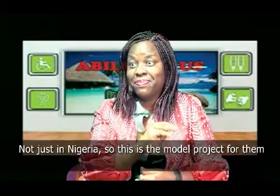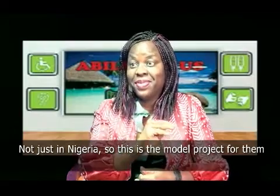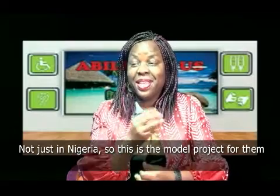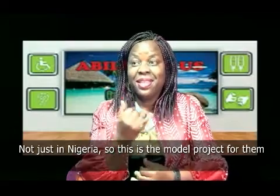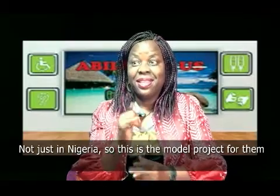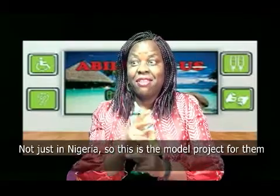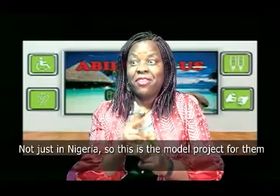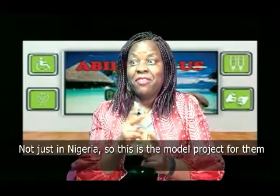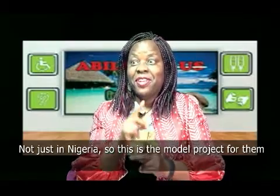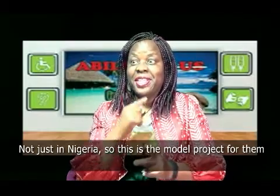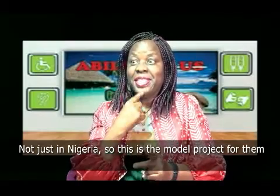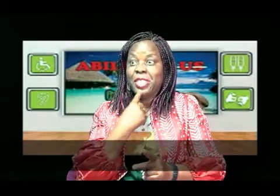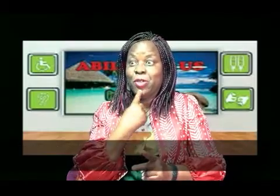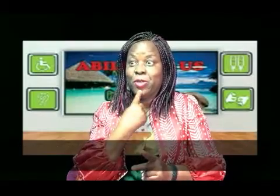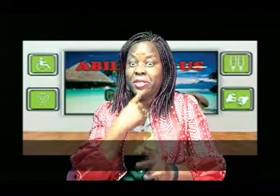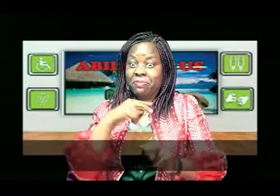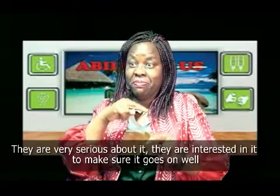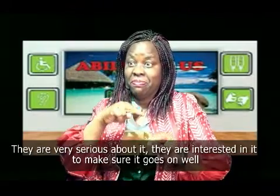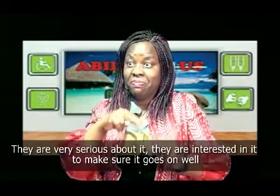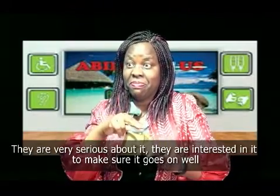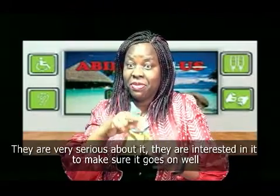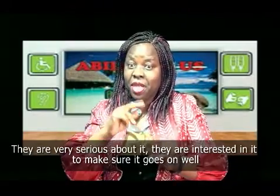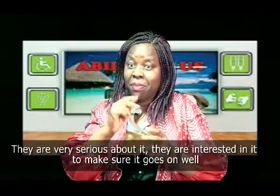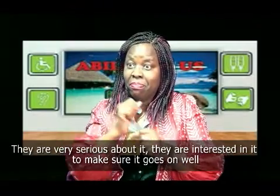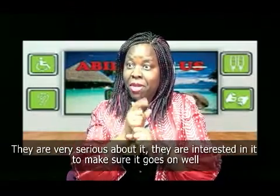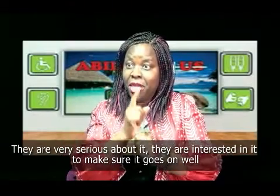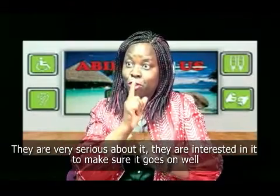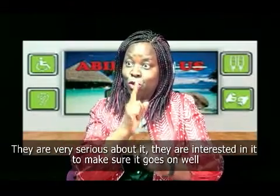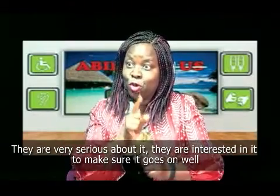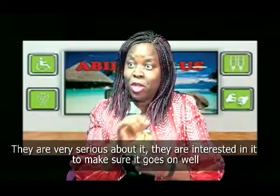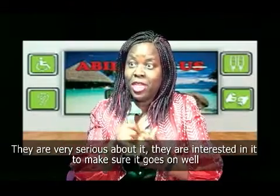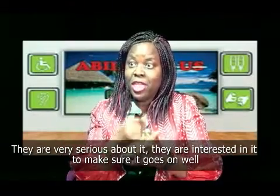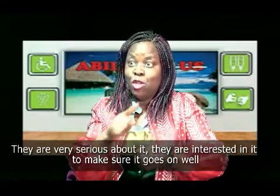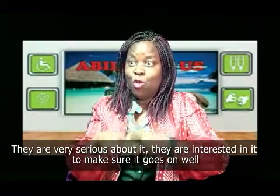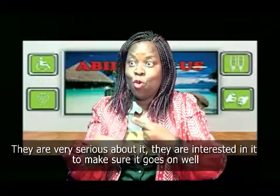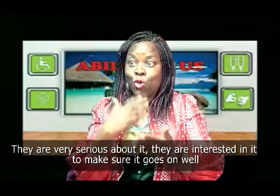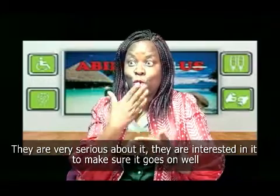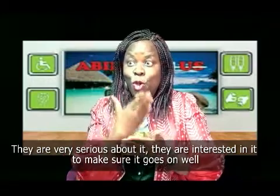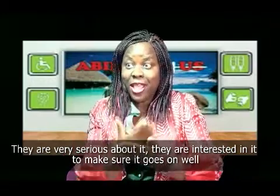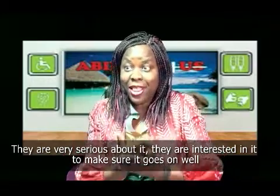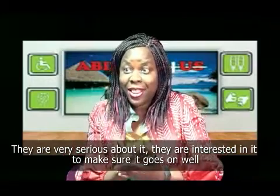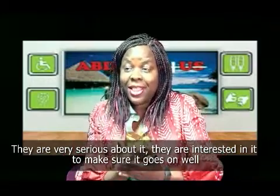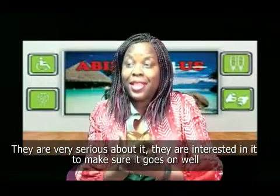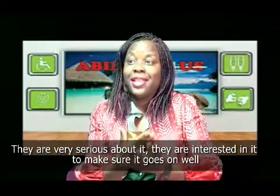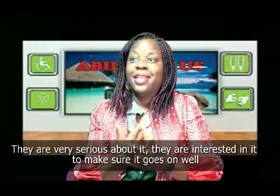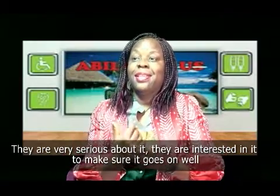for them. They're very, very serious about it. They're interested in it to make sure it goes on well.